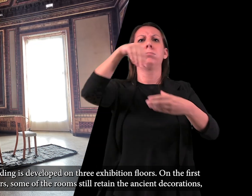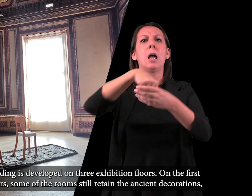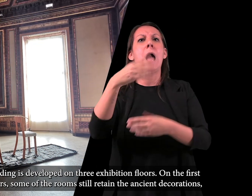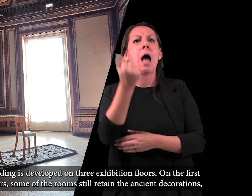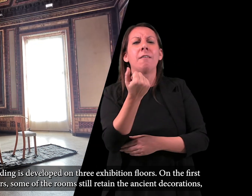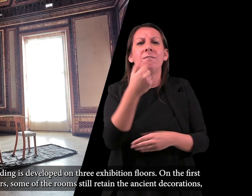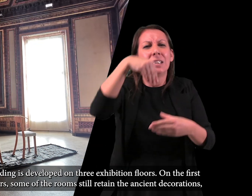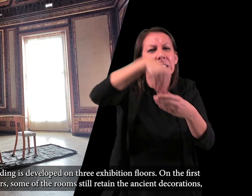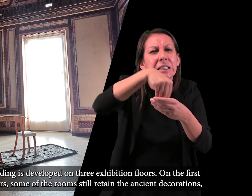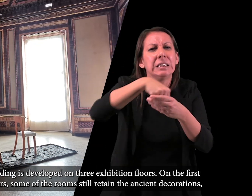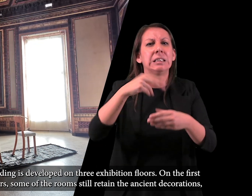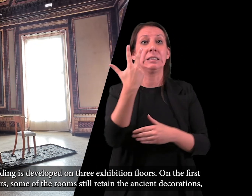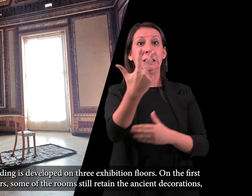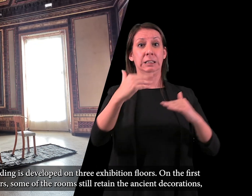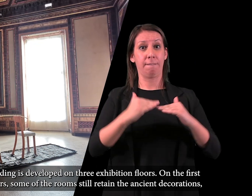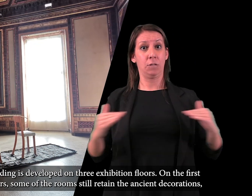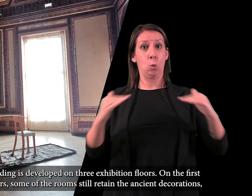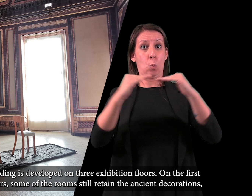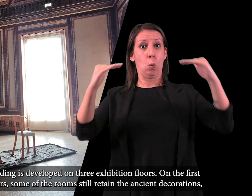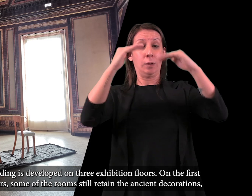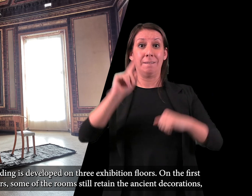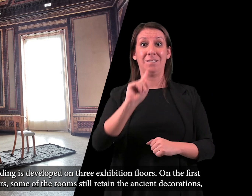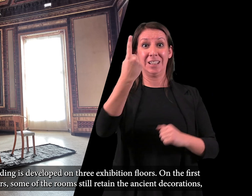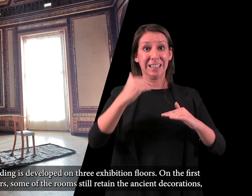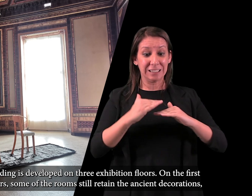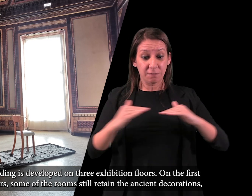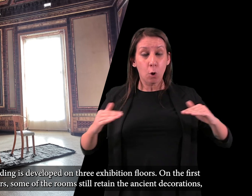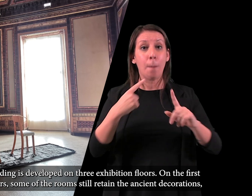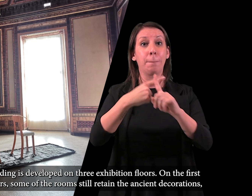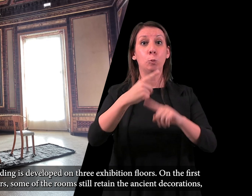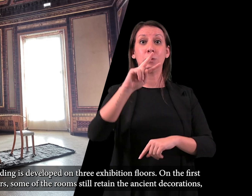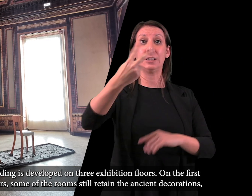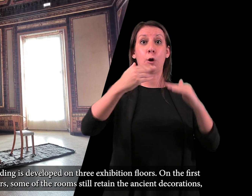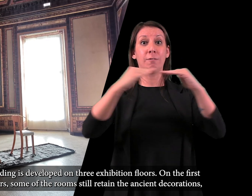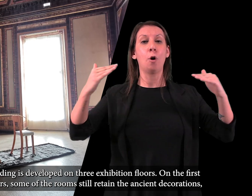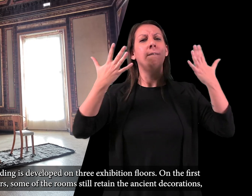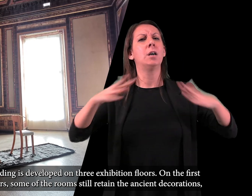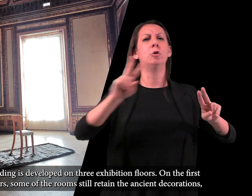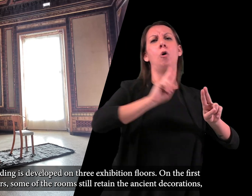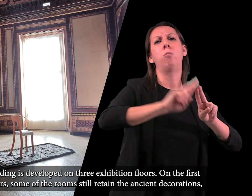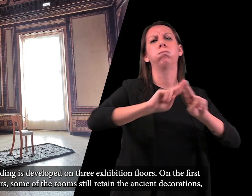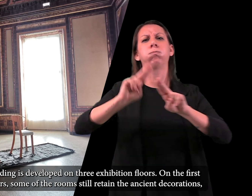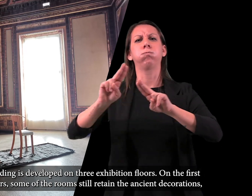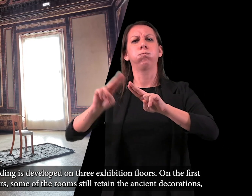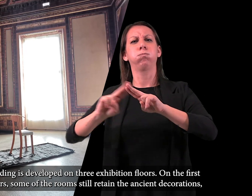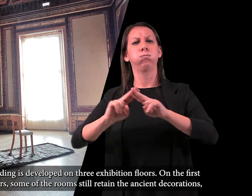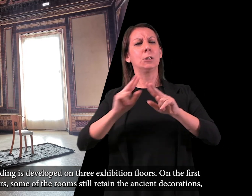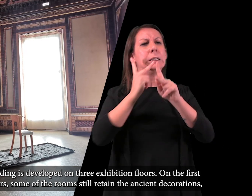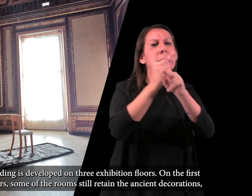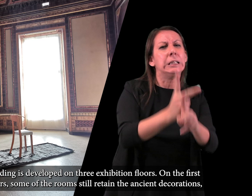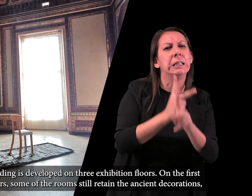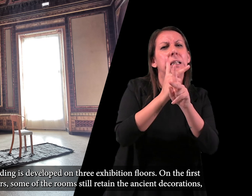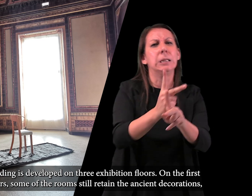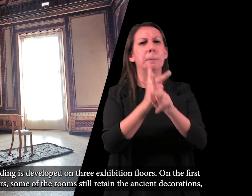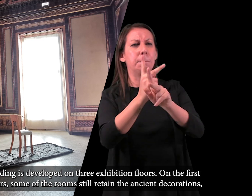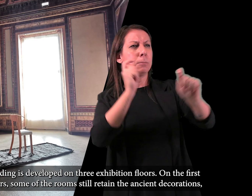The castle building is developed on 3 exhibition floors. On the first and second floors, some